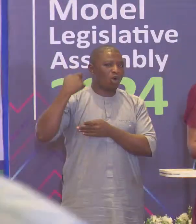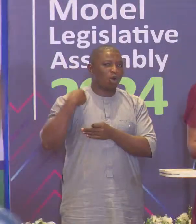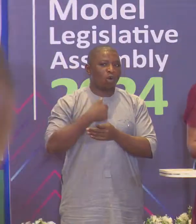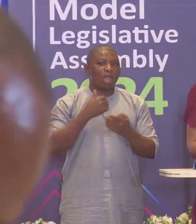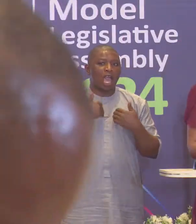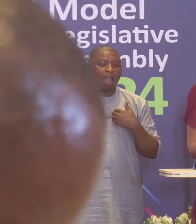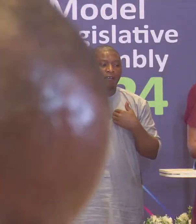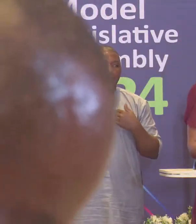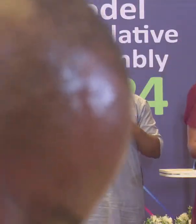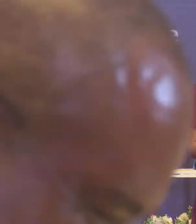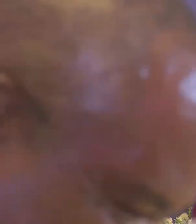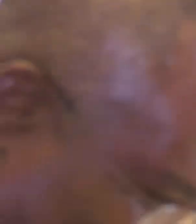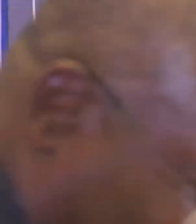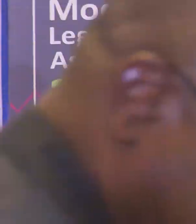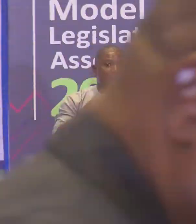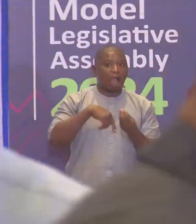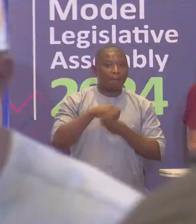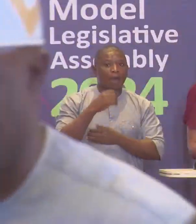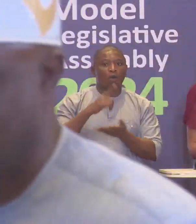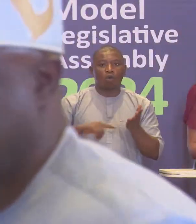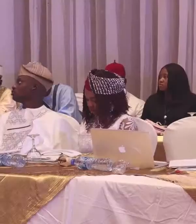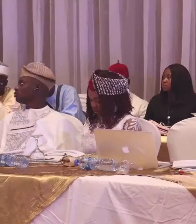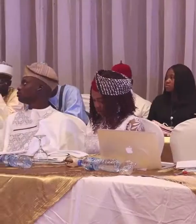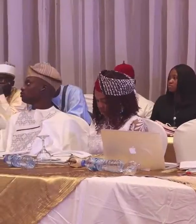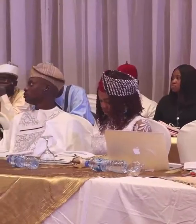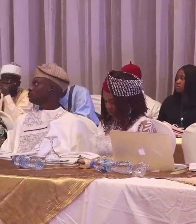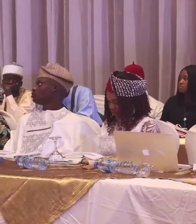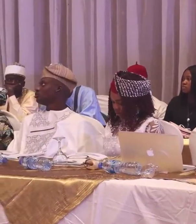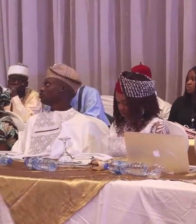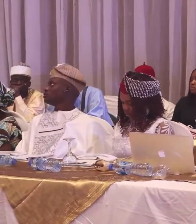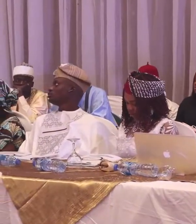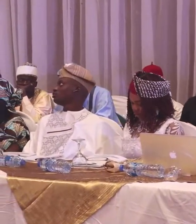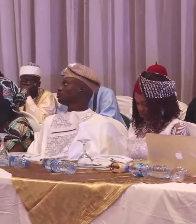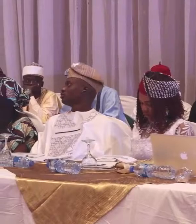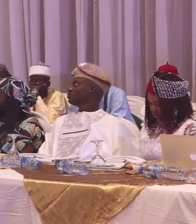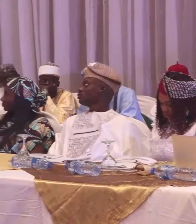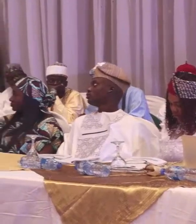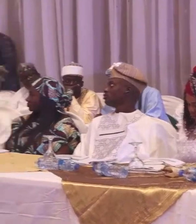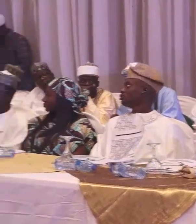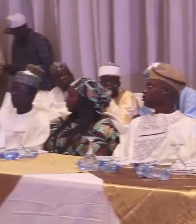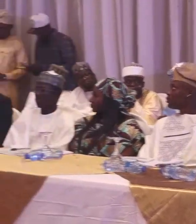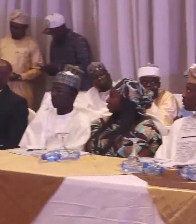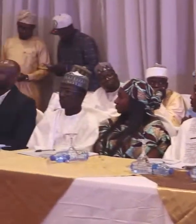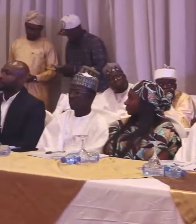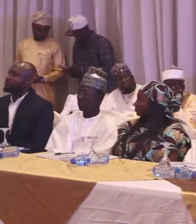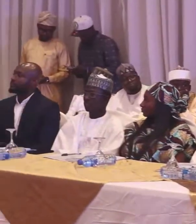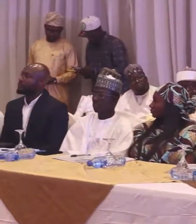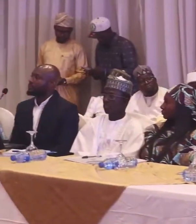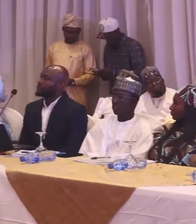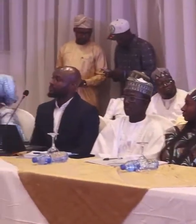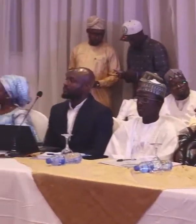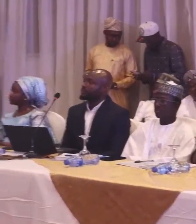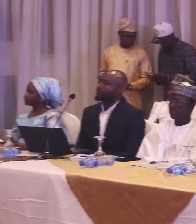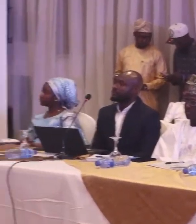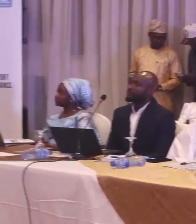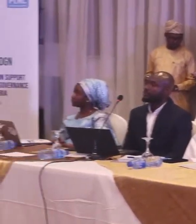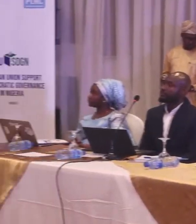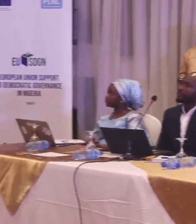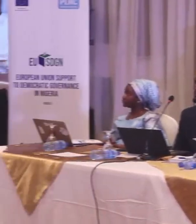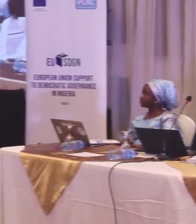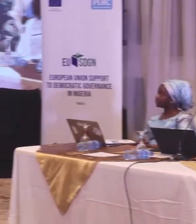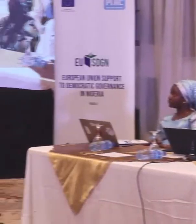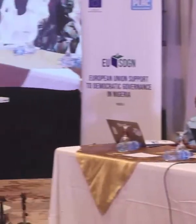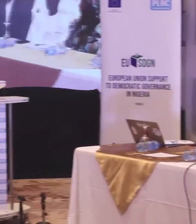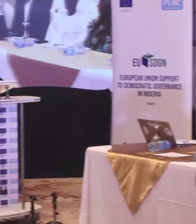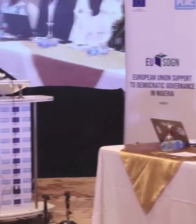conversation about what your expectations should be and how you should make the